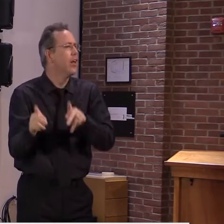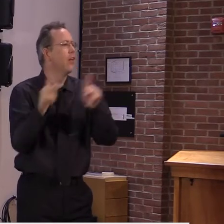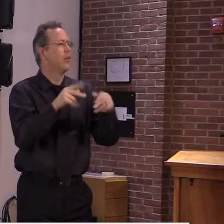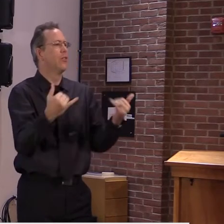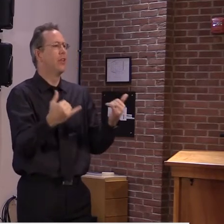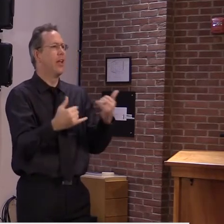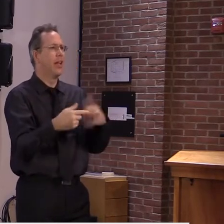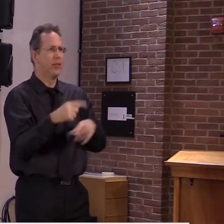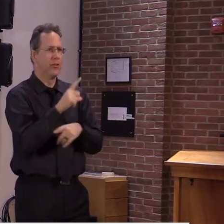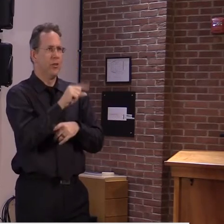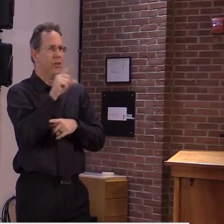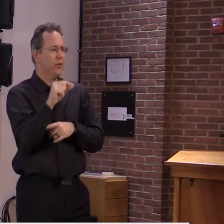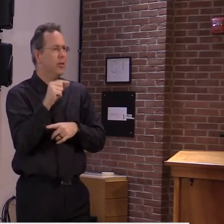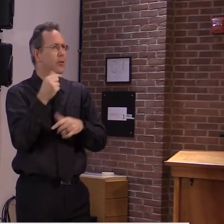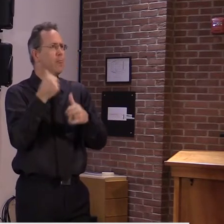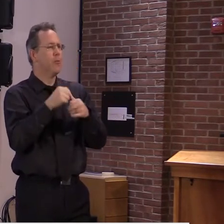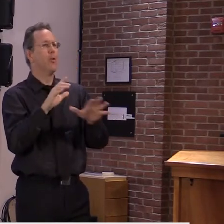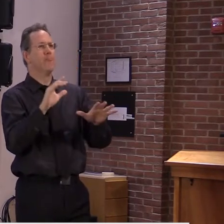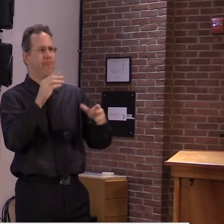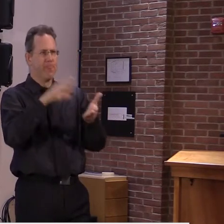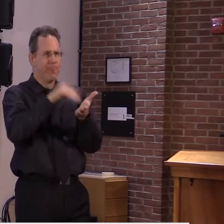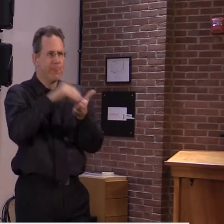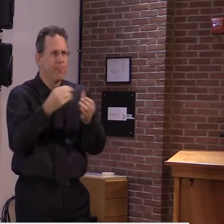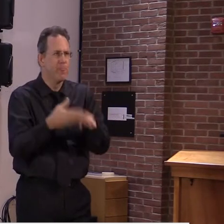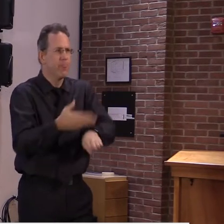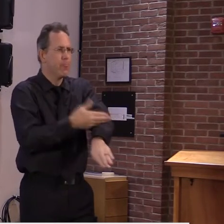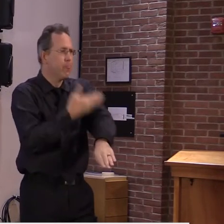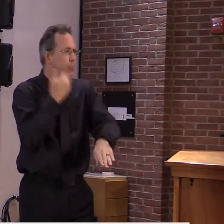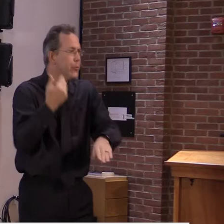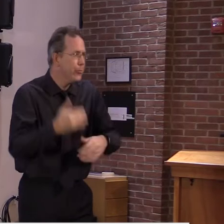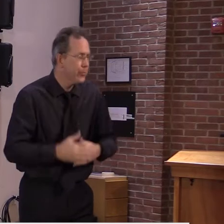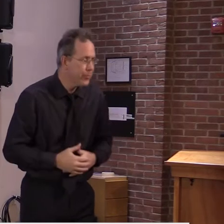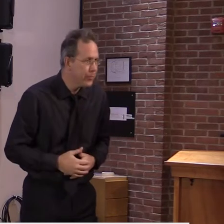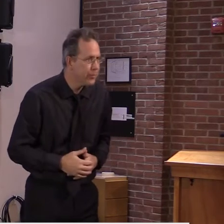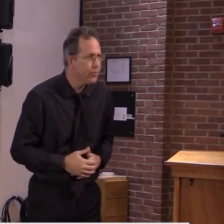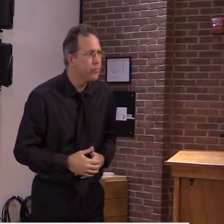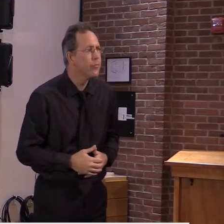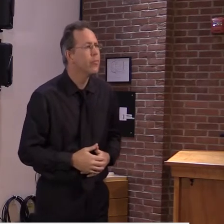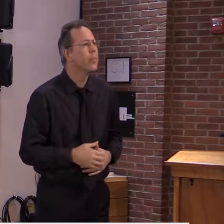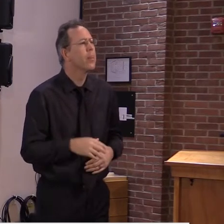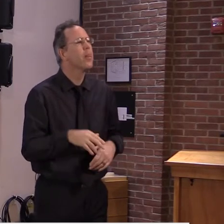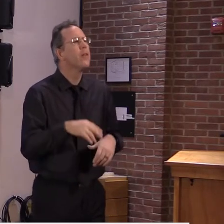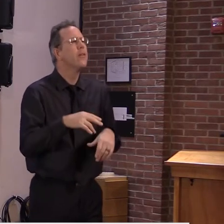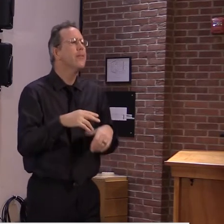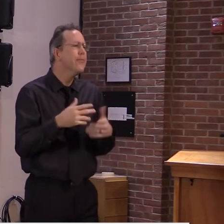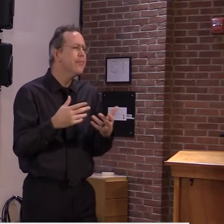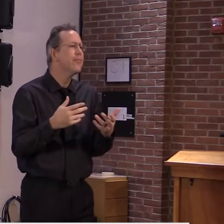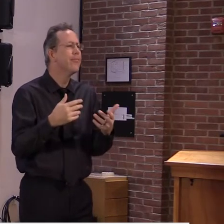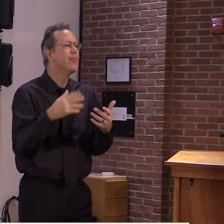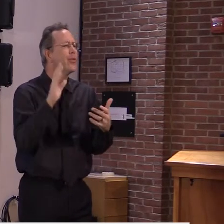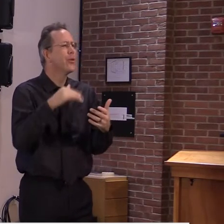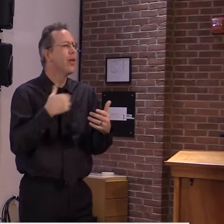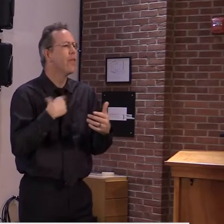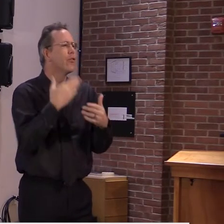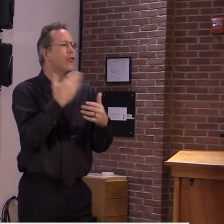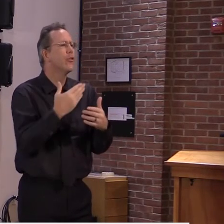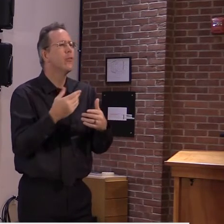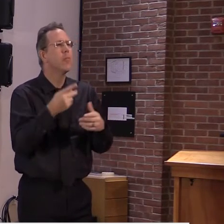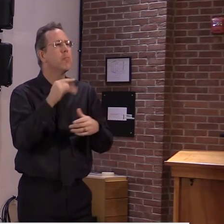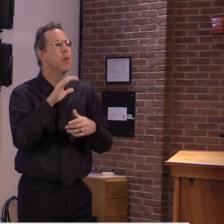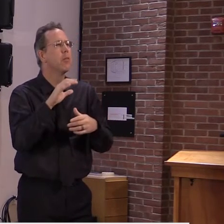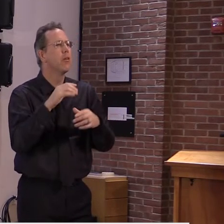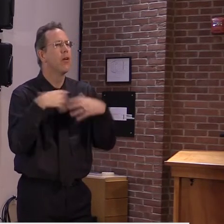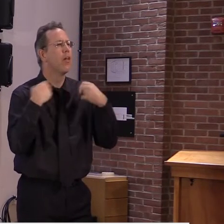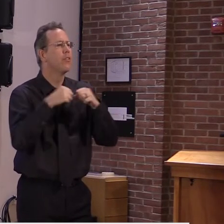health practice and knowledge and how to implement programs across large populations. So we've tried to do our best in